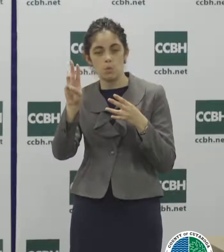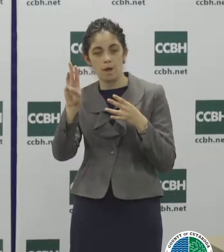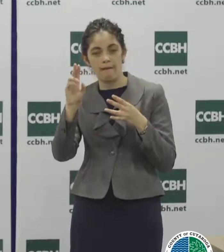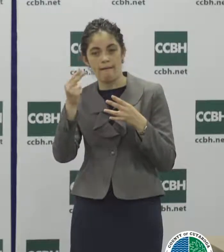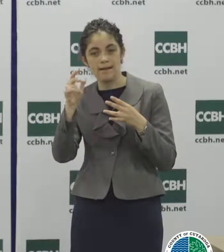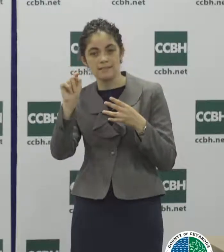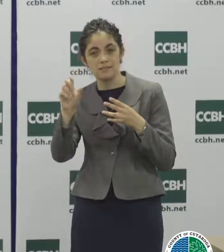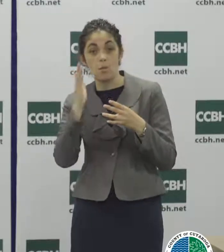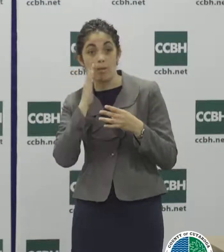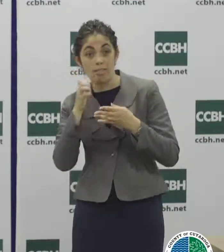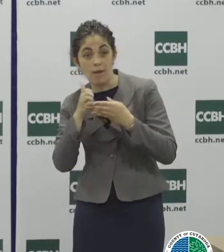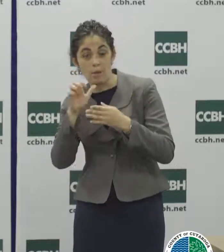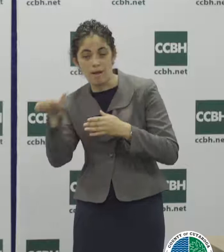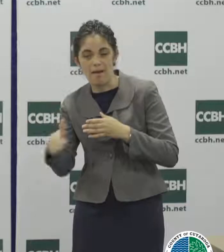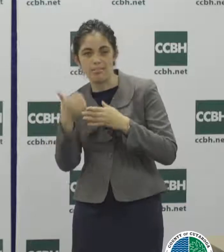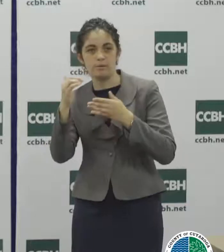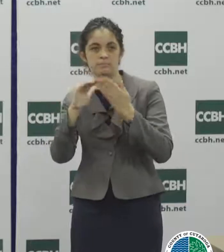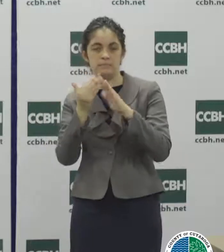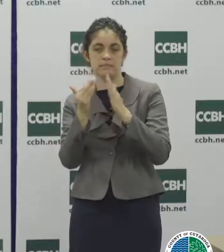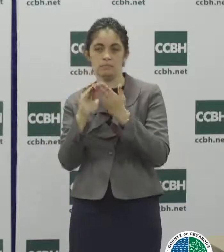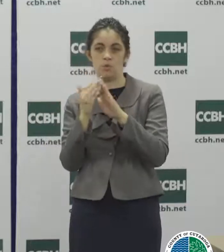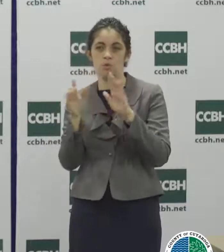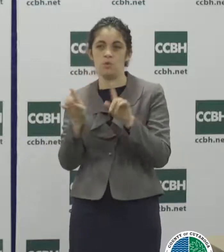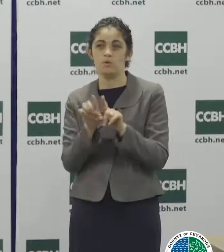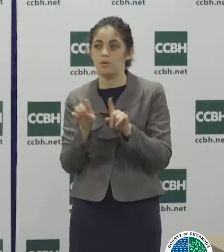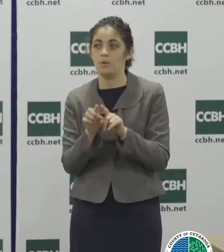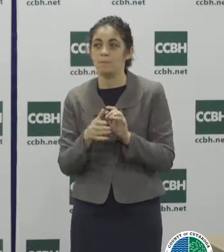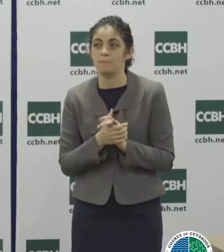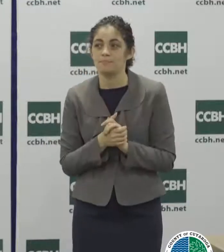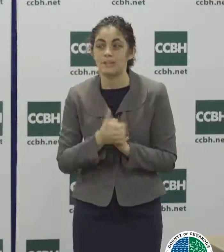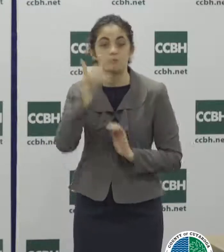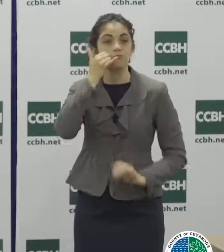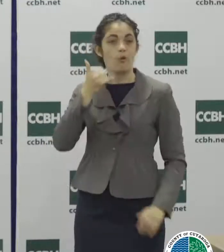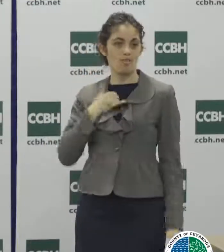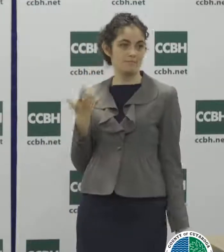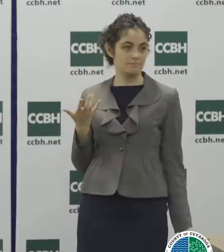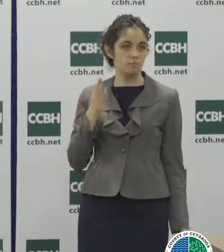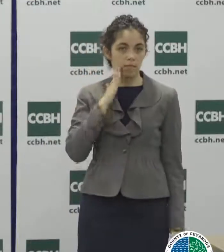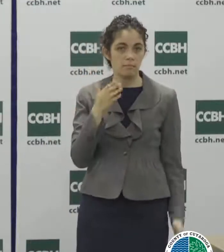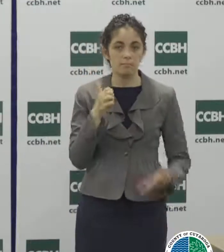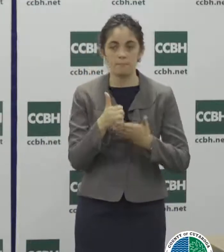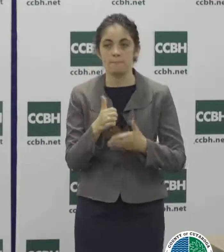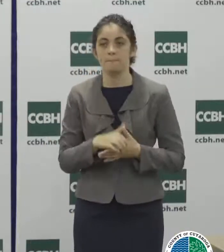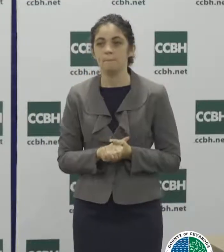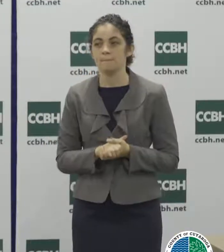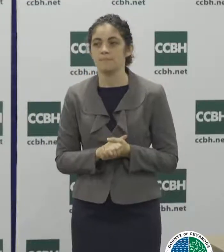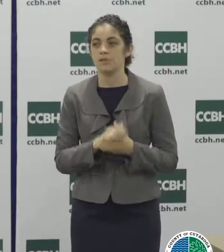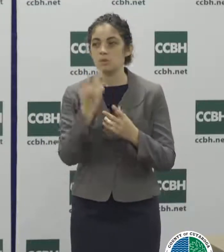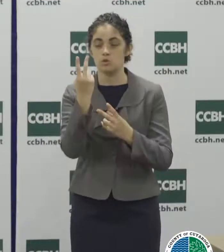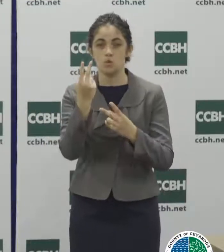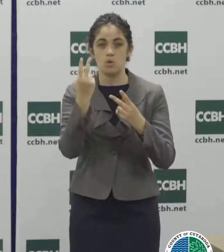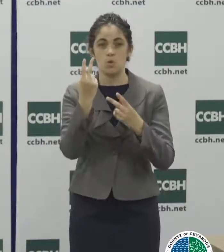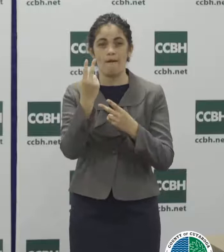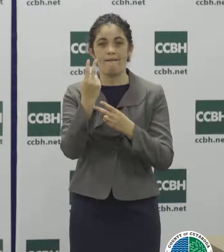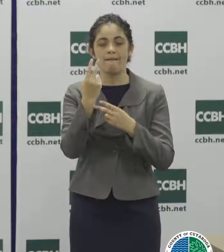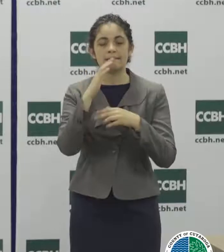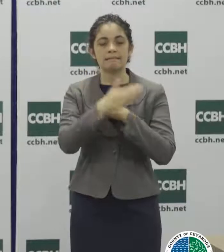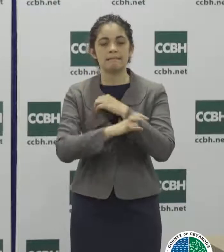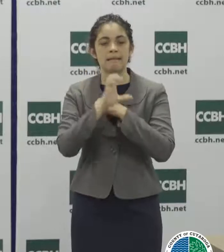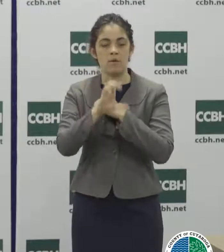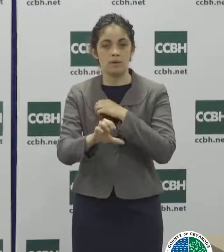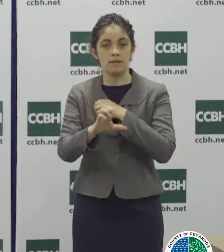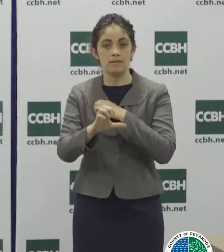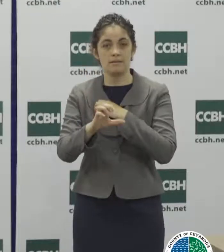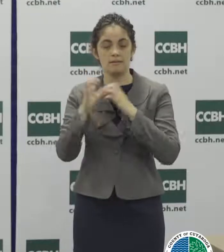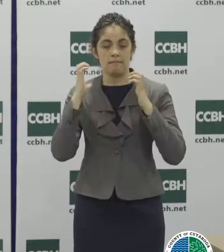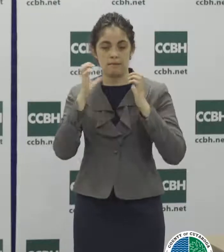to help other cities as well. Just give us a call. 2 county councilmen played a